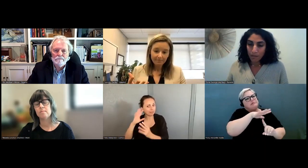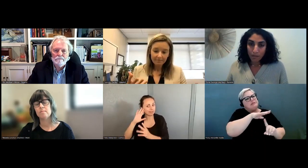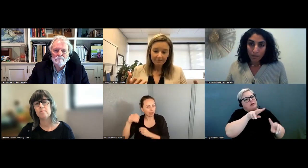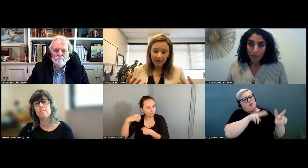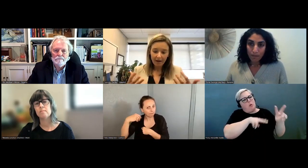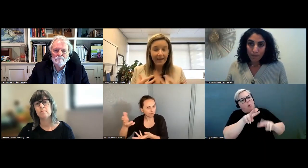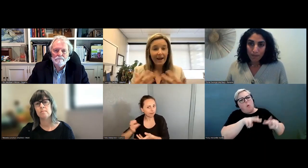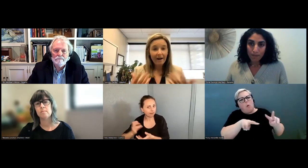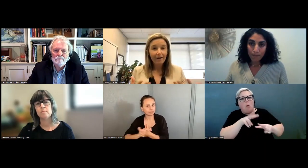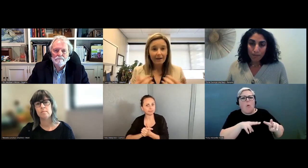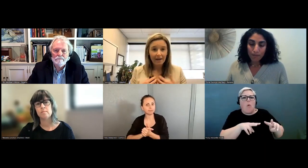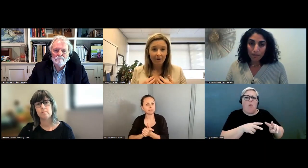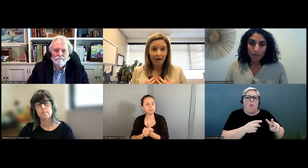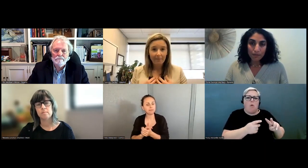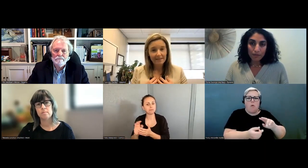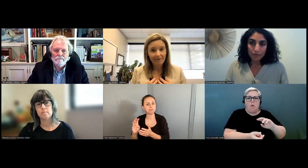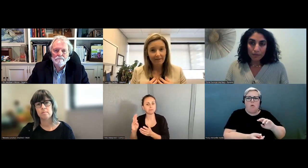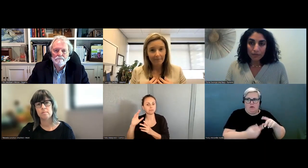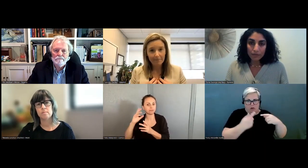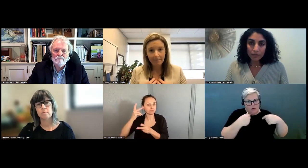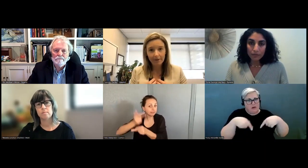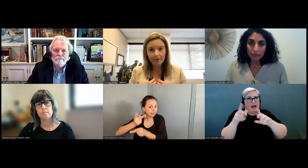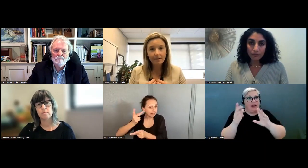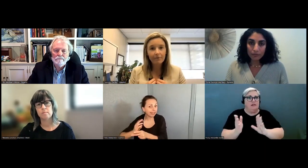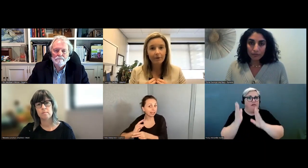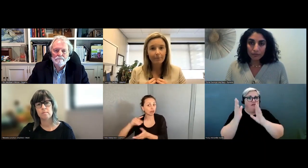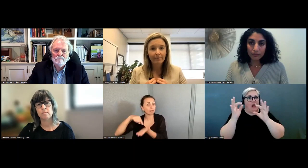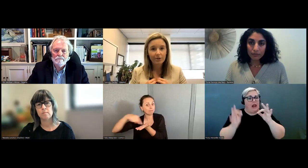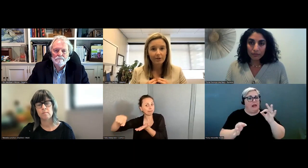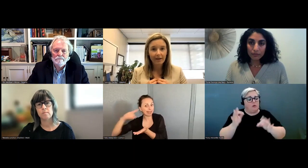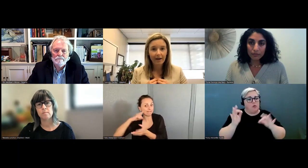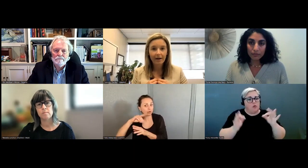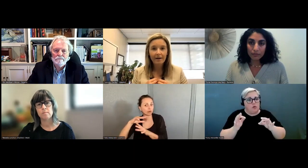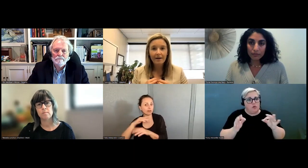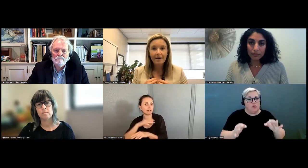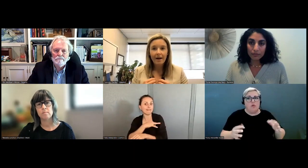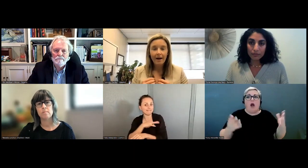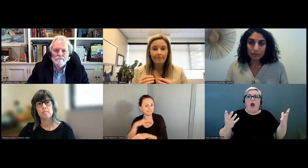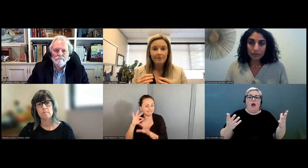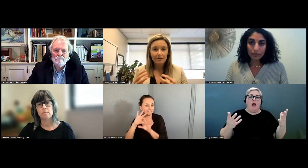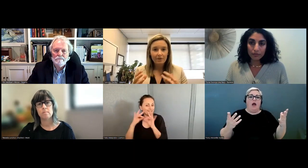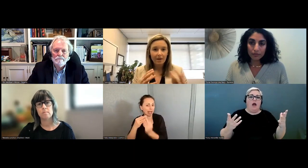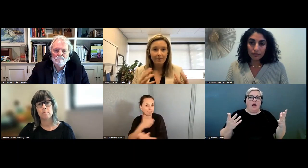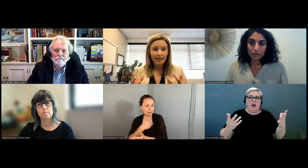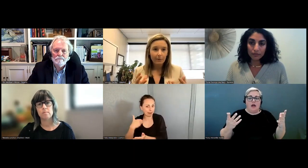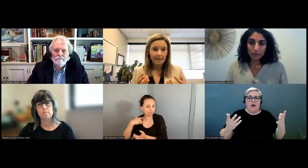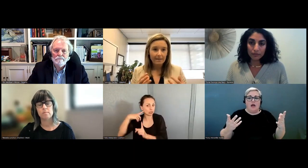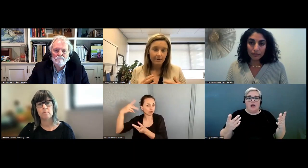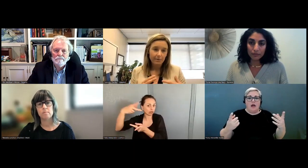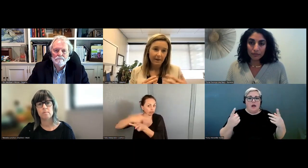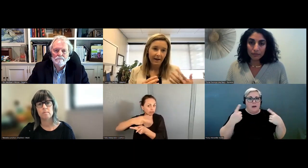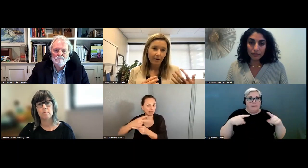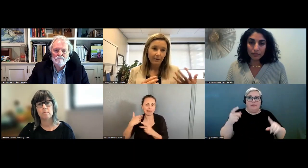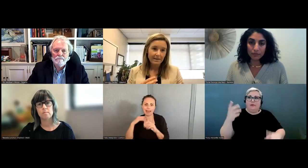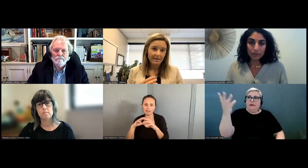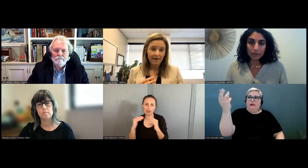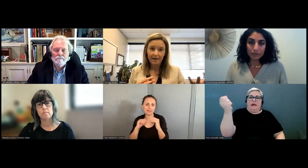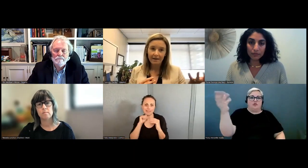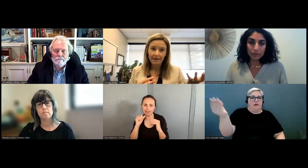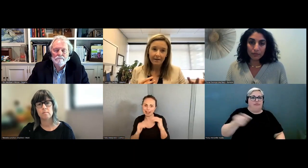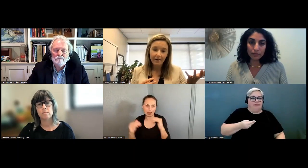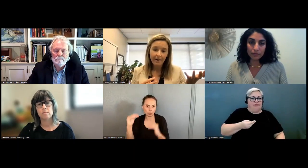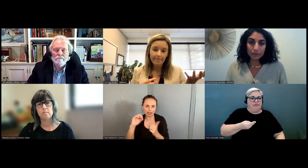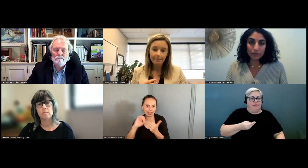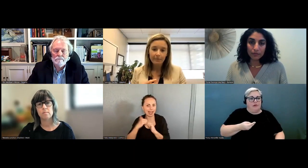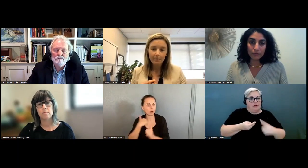provide care and compensate family members for provision of care. So there's a lot of inequities between how we